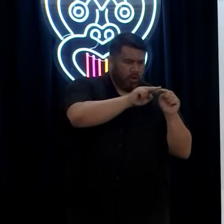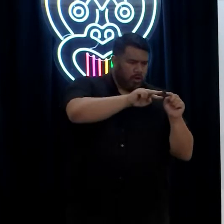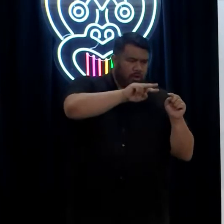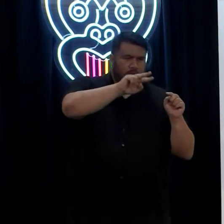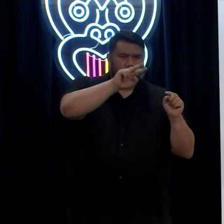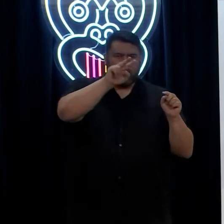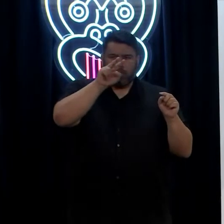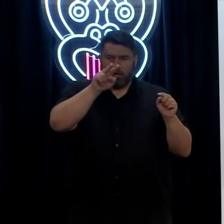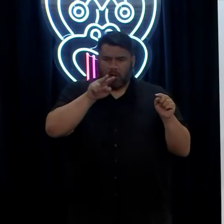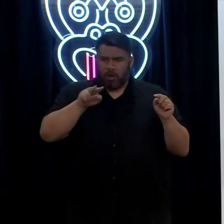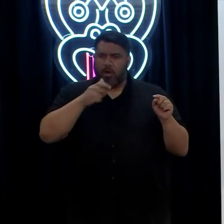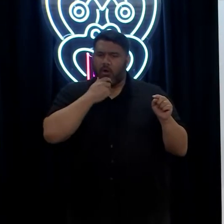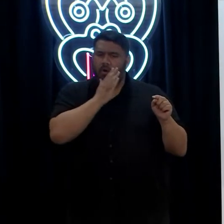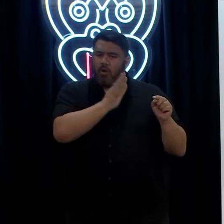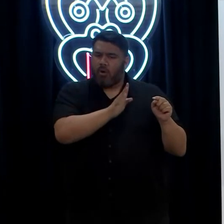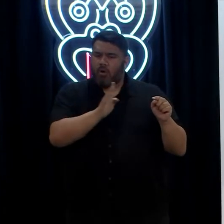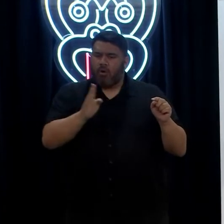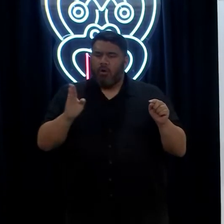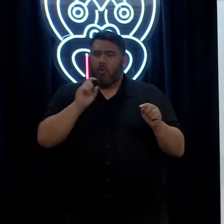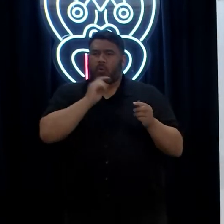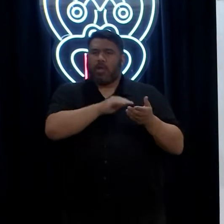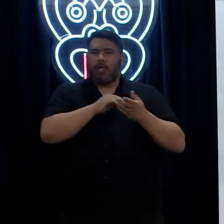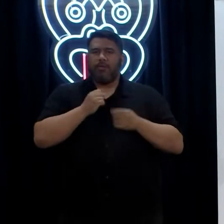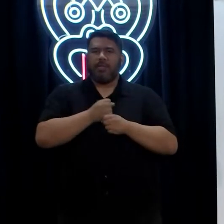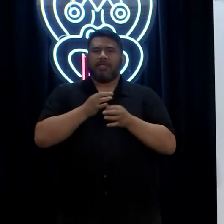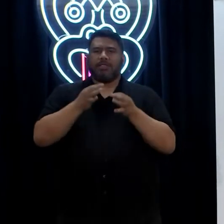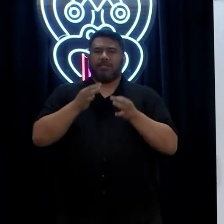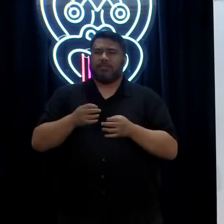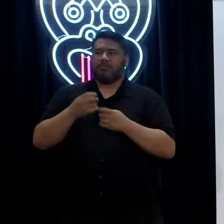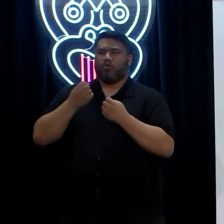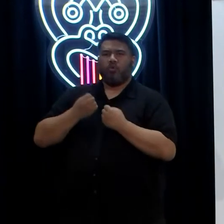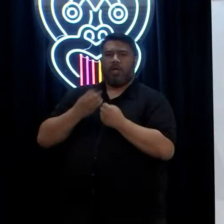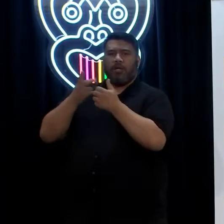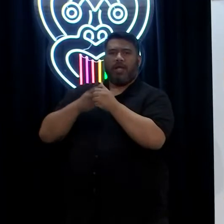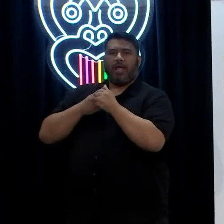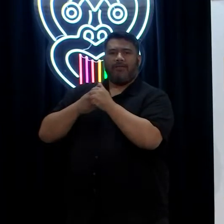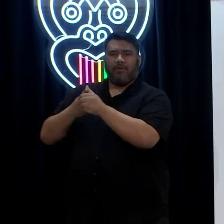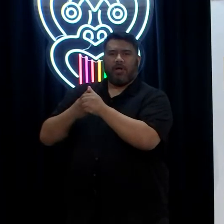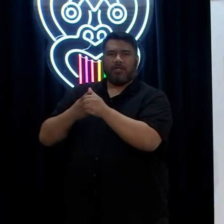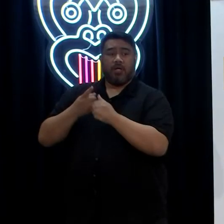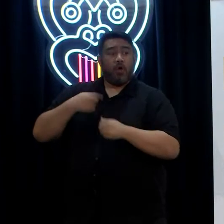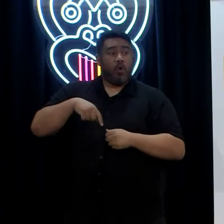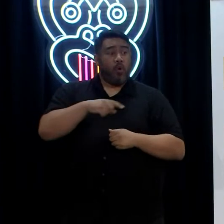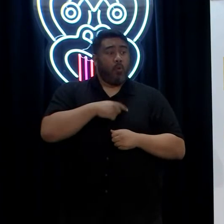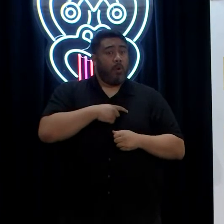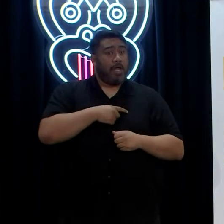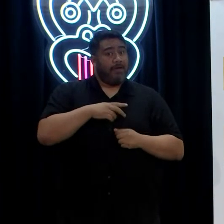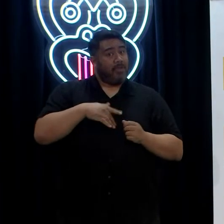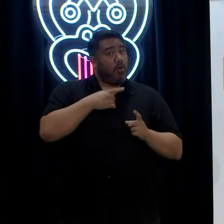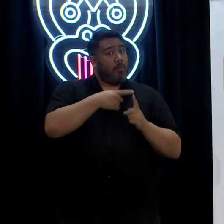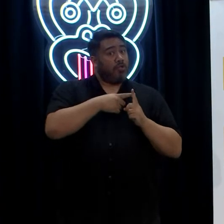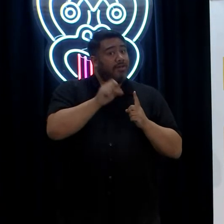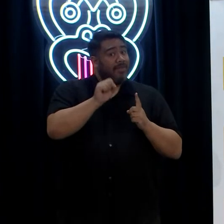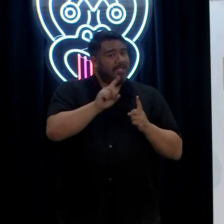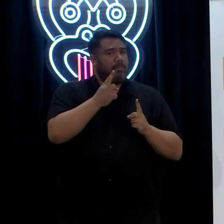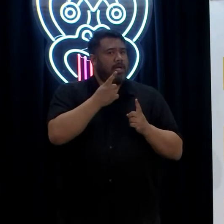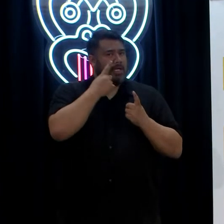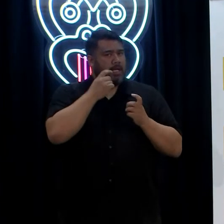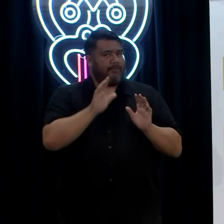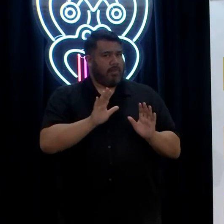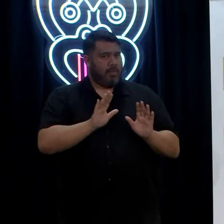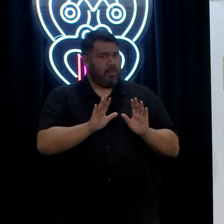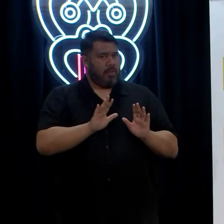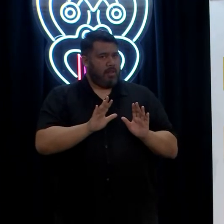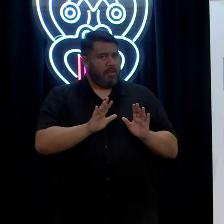it's telling us, and that's what I meant by my earlier comment about we've got a cautious optimism that actually the vast majority of